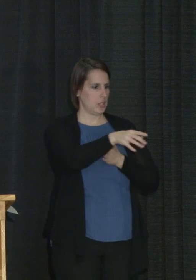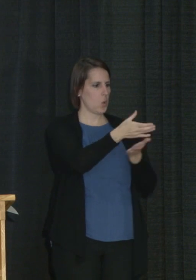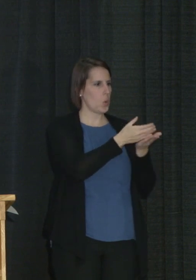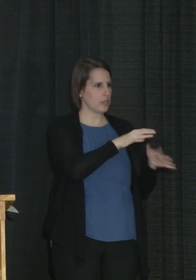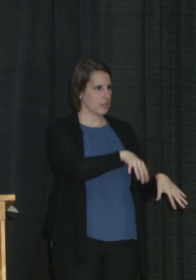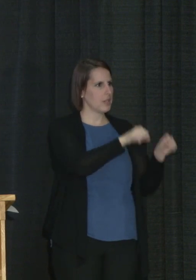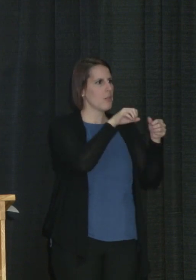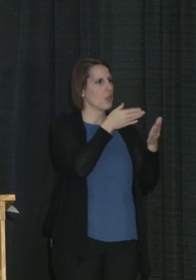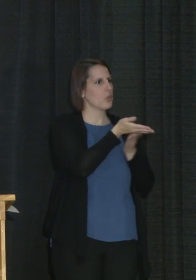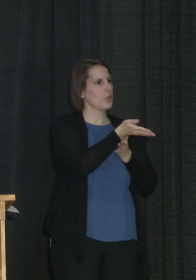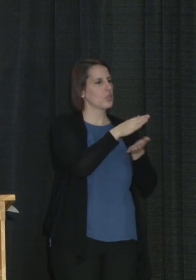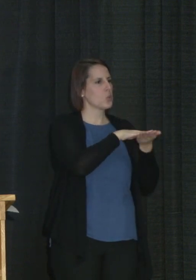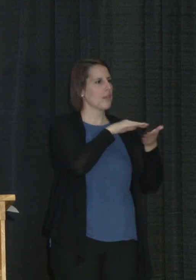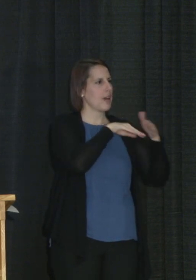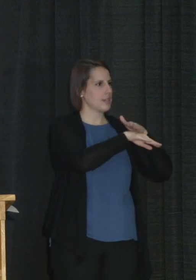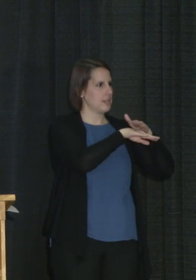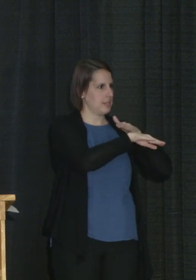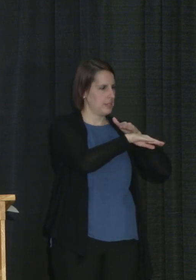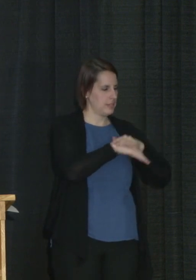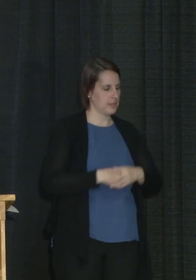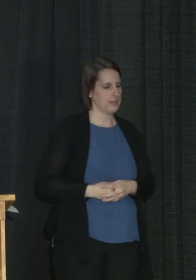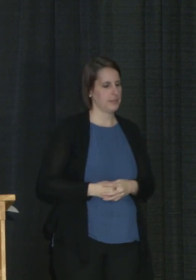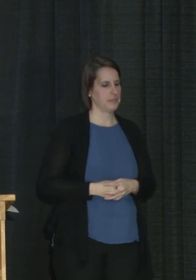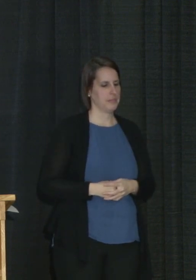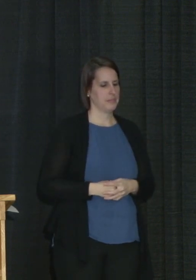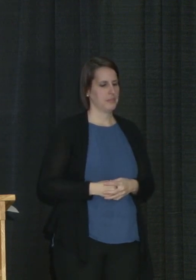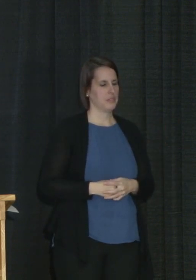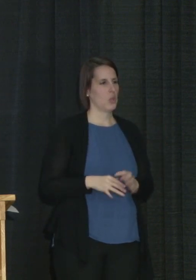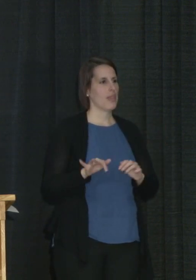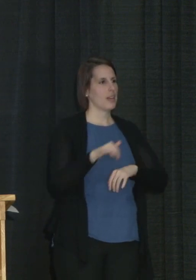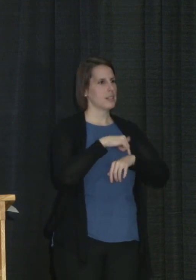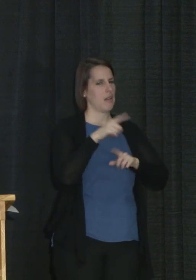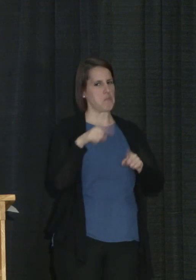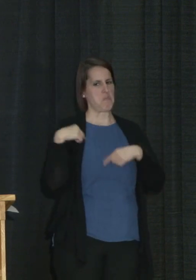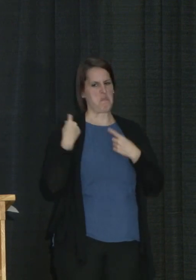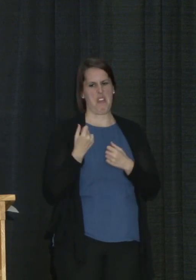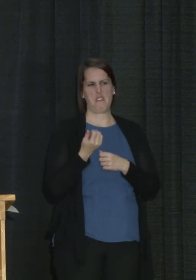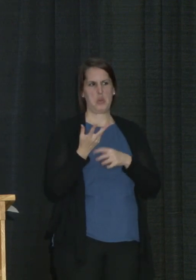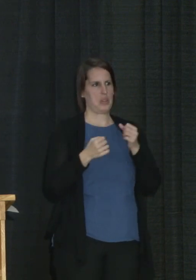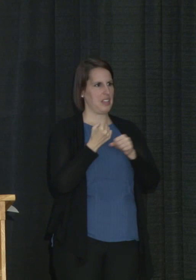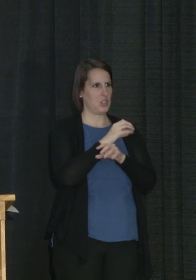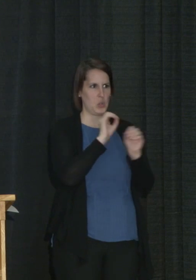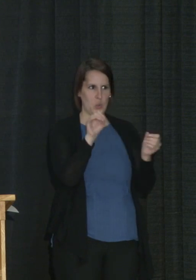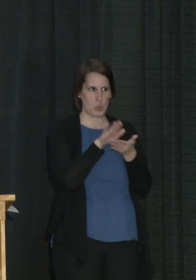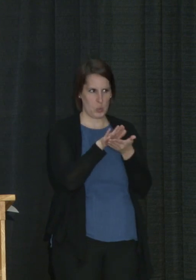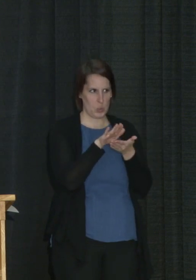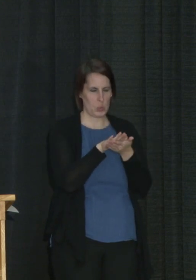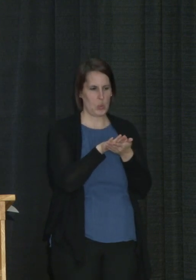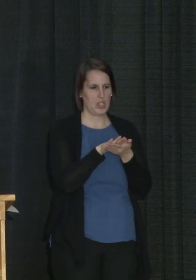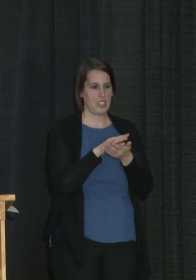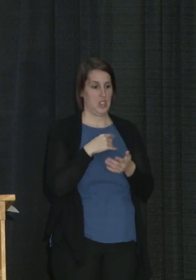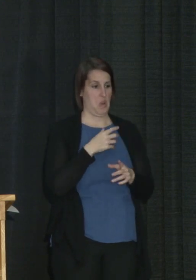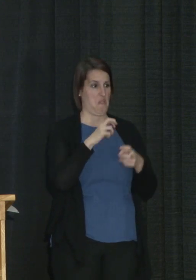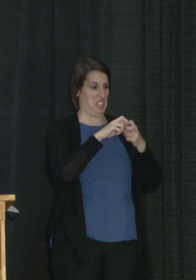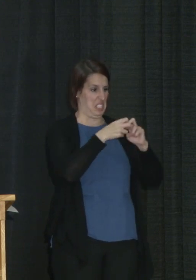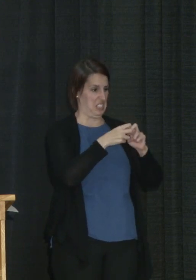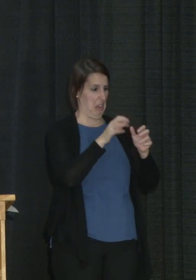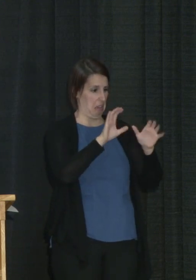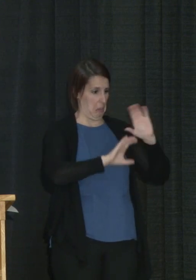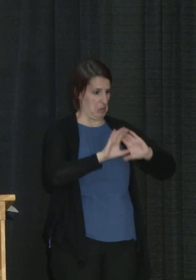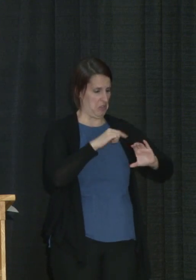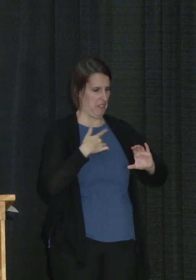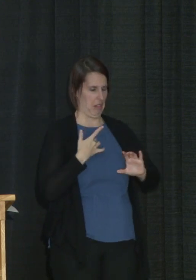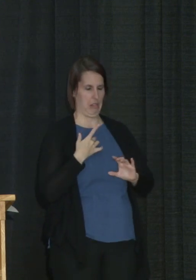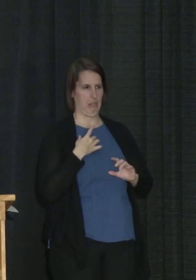She had been out of school for a few years, and physics and chemistry seemed like languages from another planet. Still, she